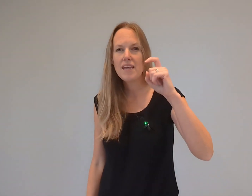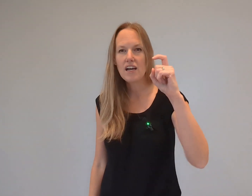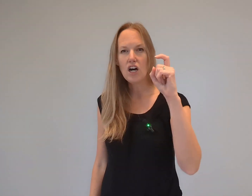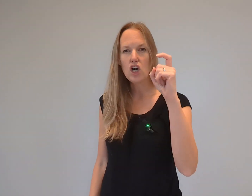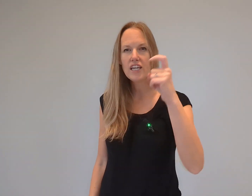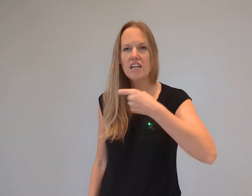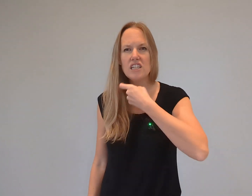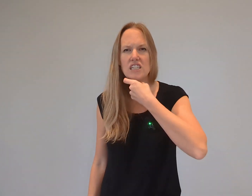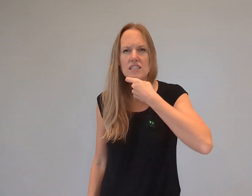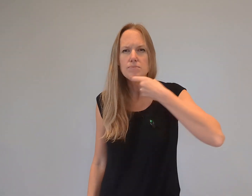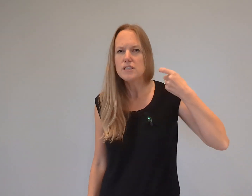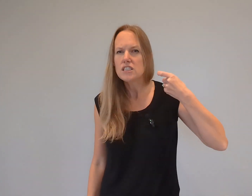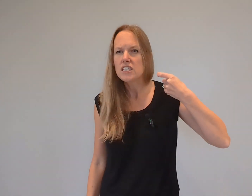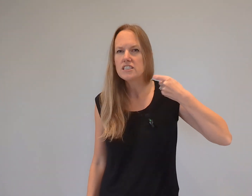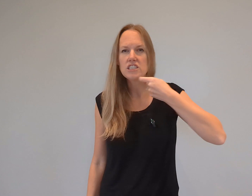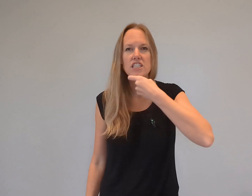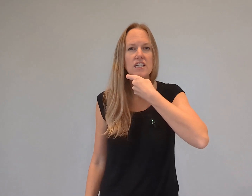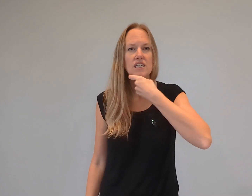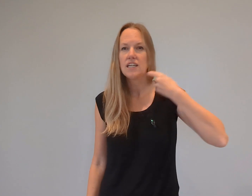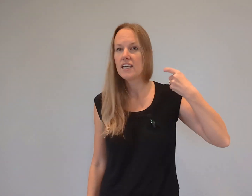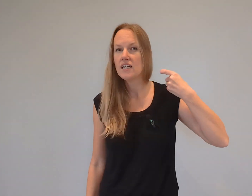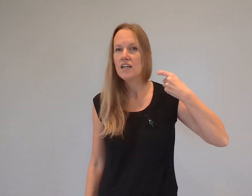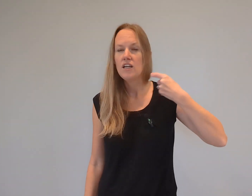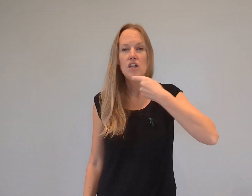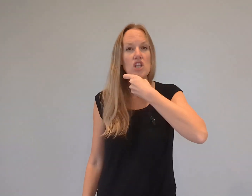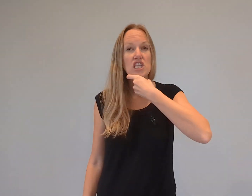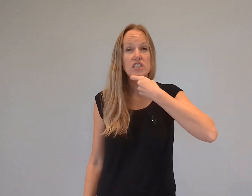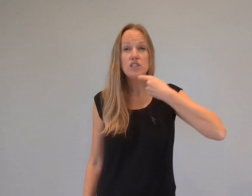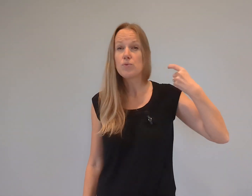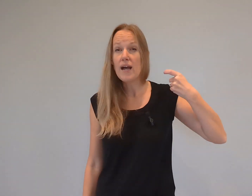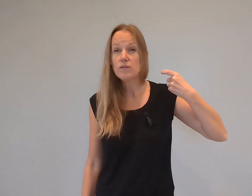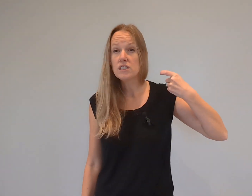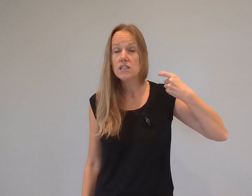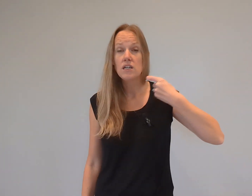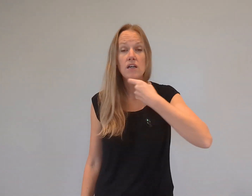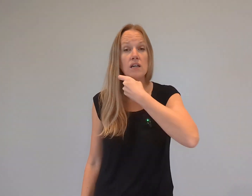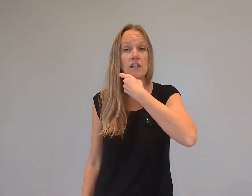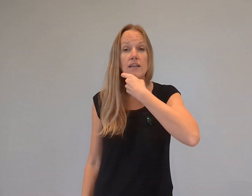make a hook here and pull it across your chin, okay? The drought